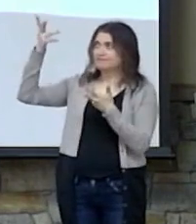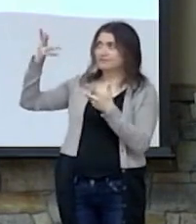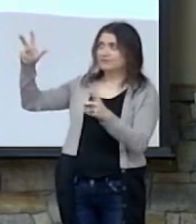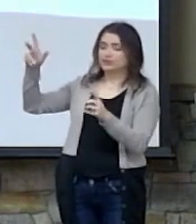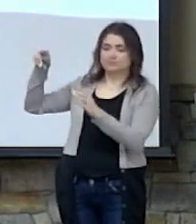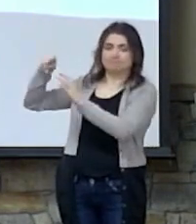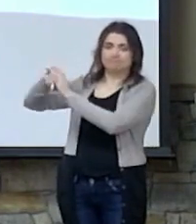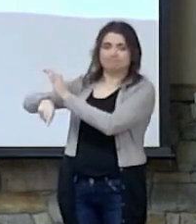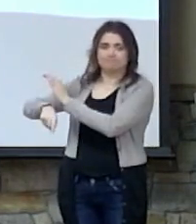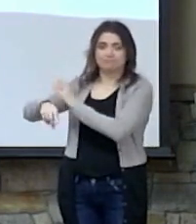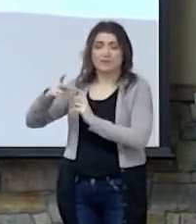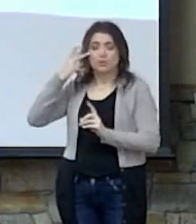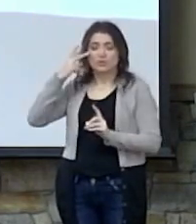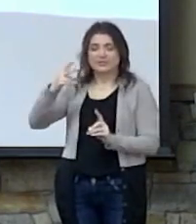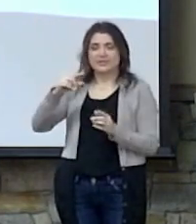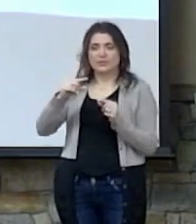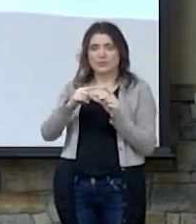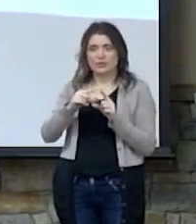55, we read these words.